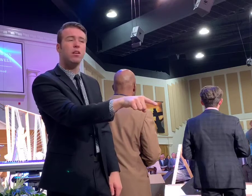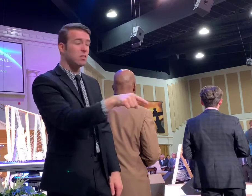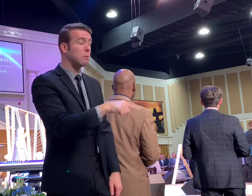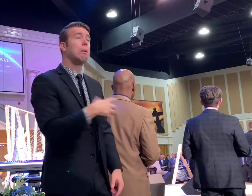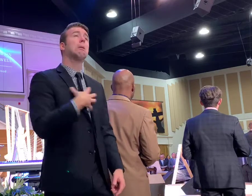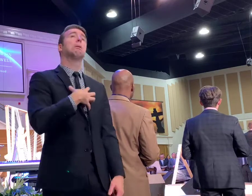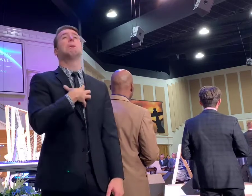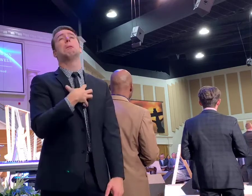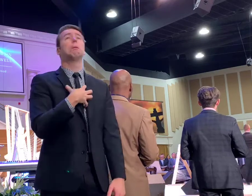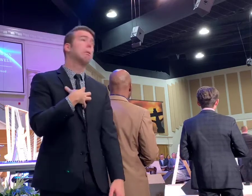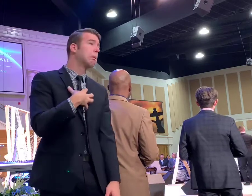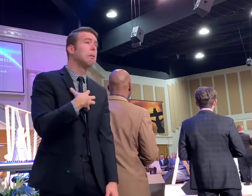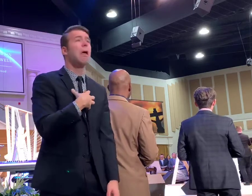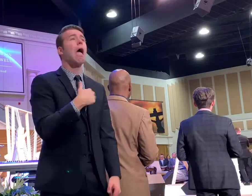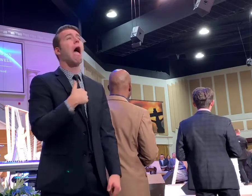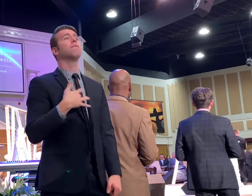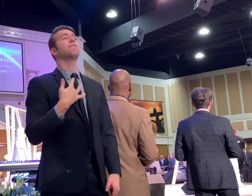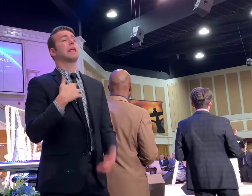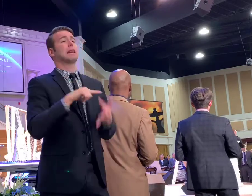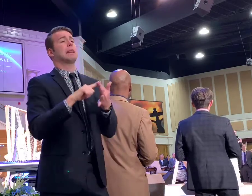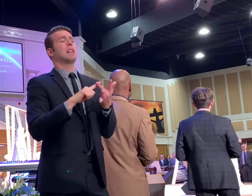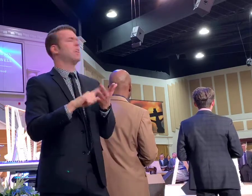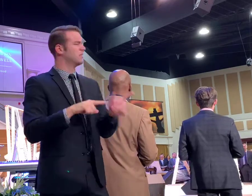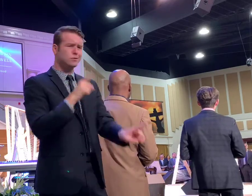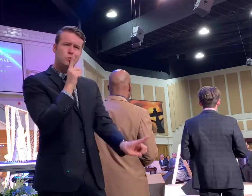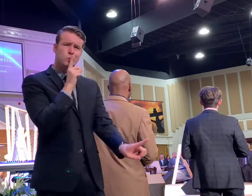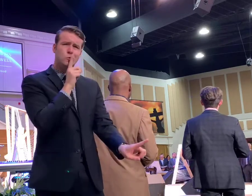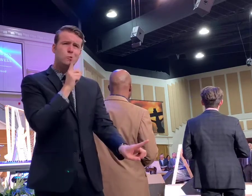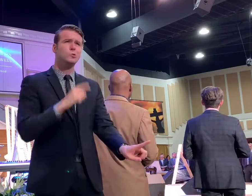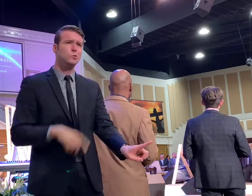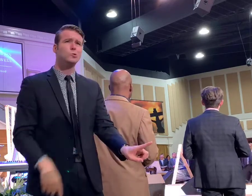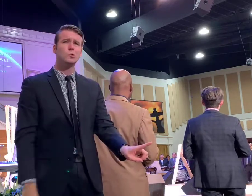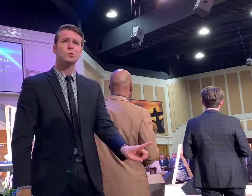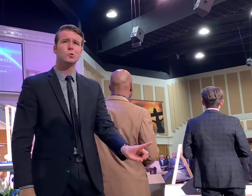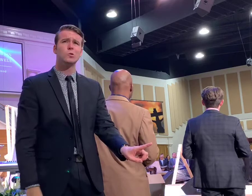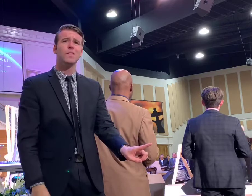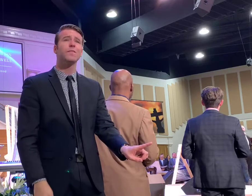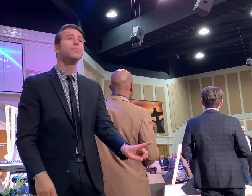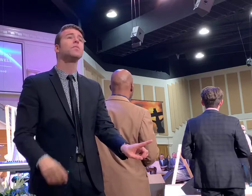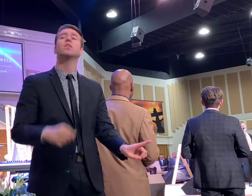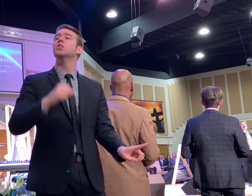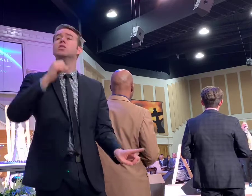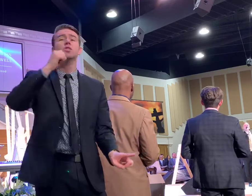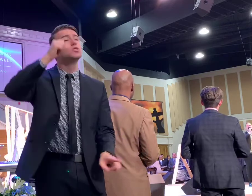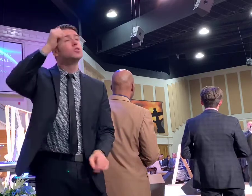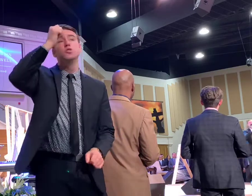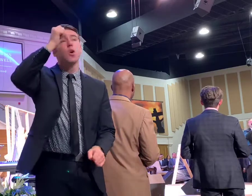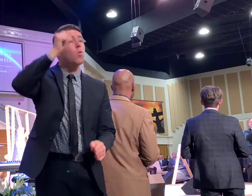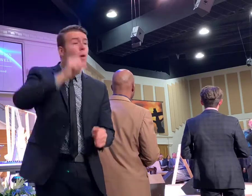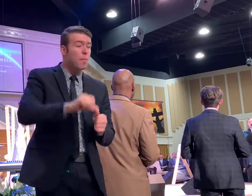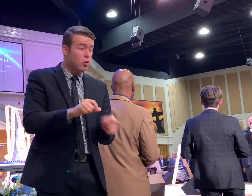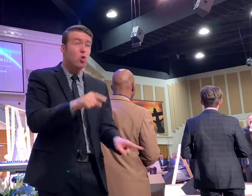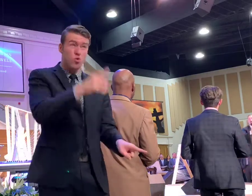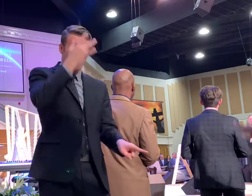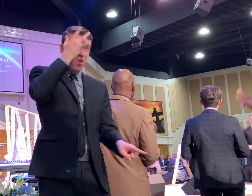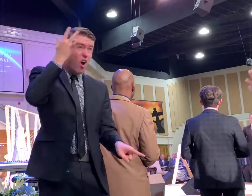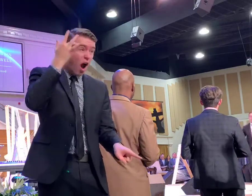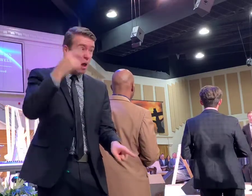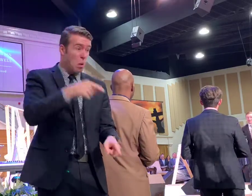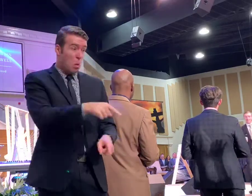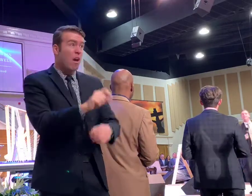Stop whining about what you feel right now. Don't you remember all the victories I've